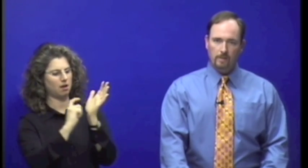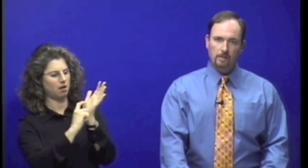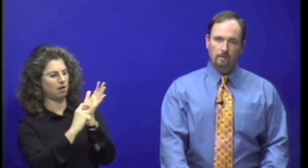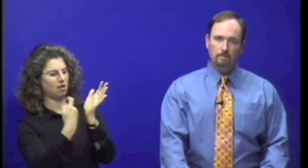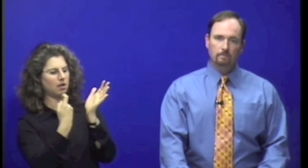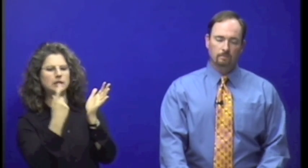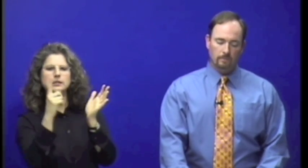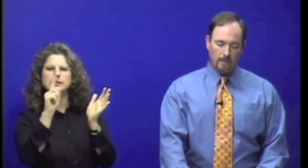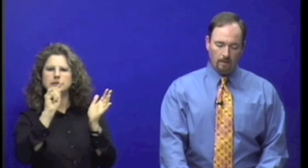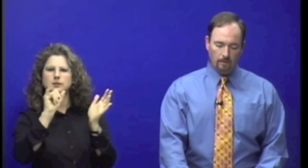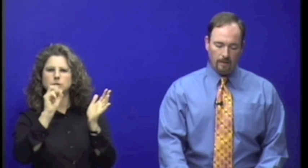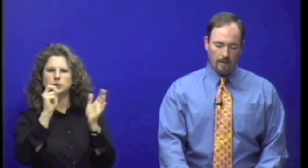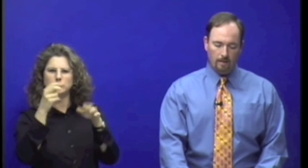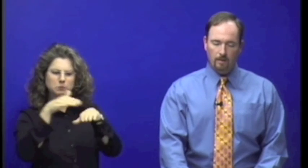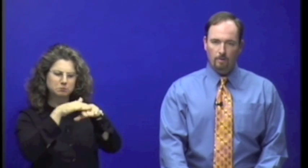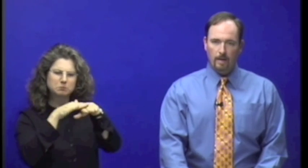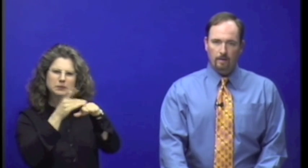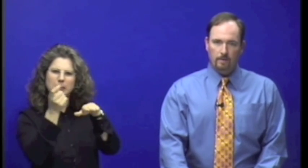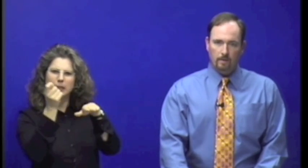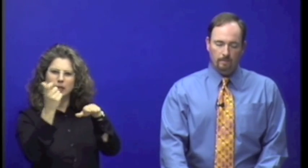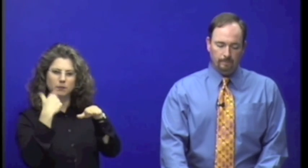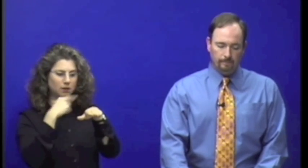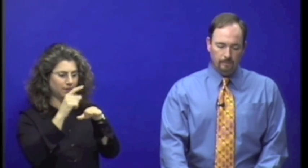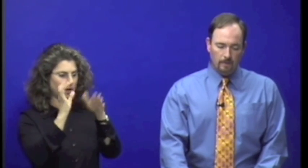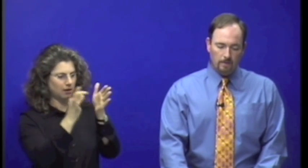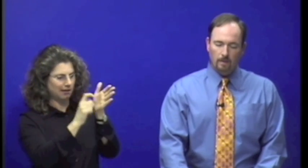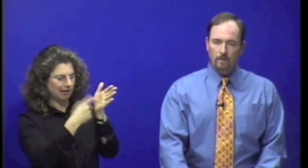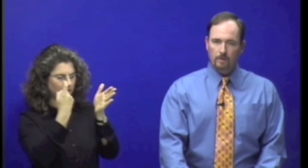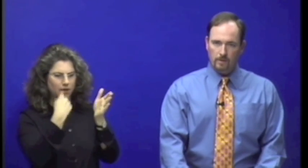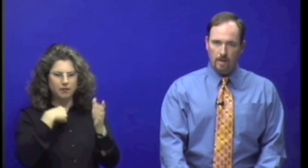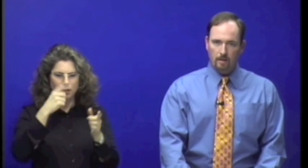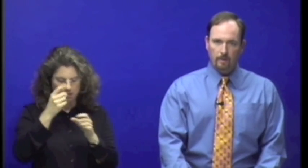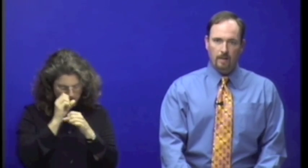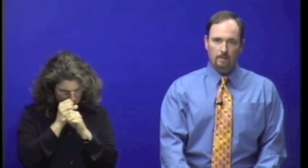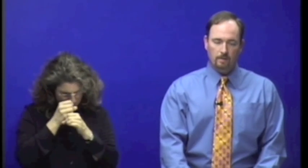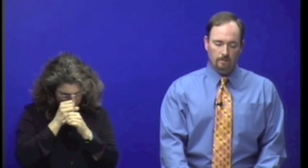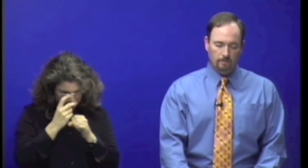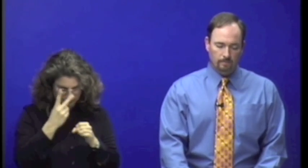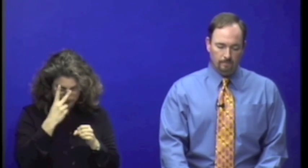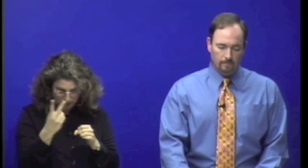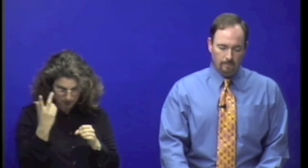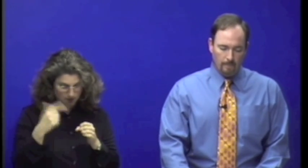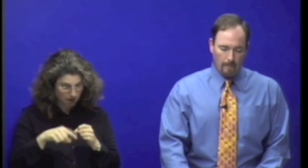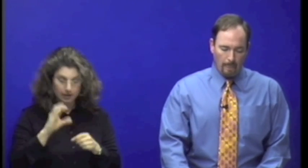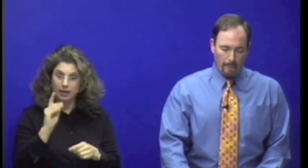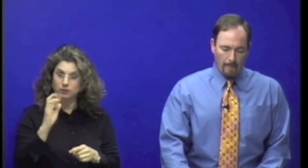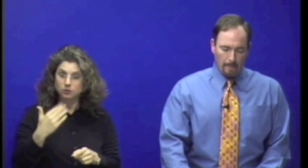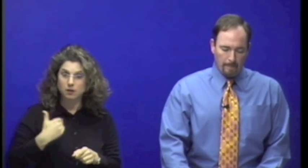bit of tissue, take a look at it under a microscope, see if there's a sign of cancer.